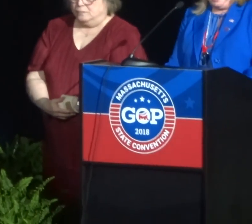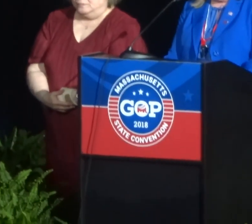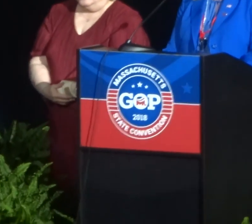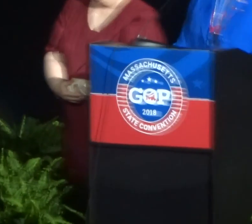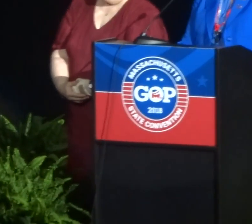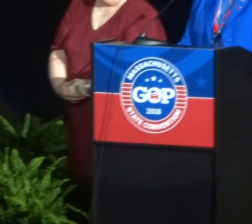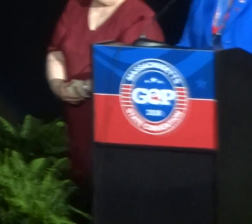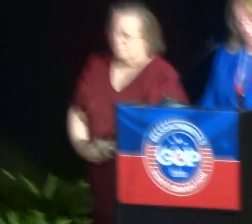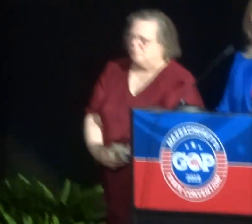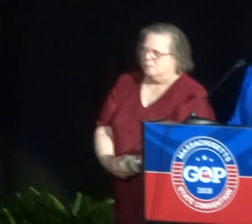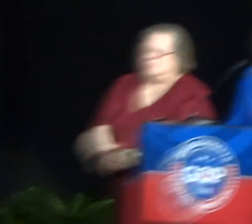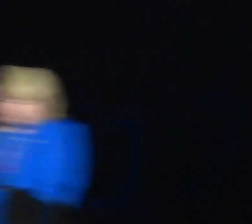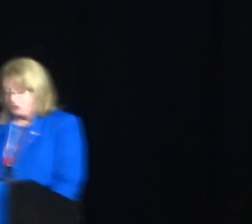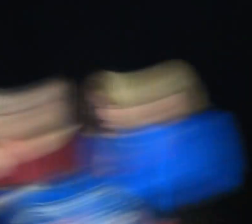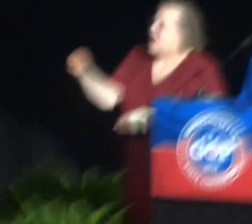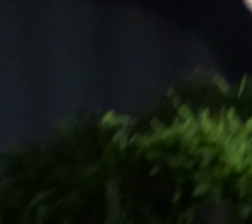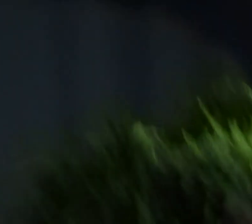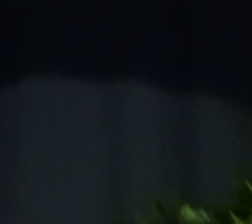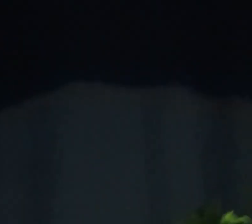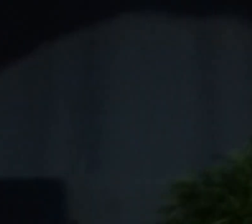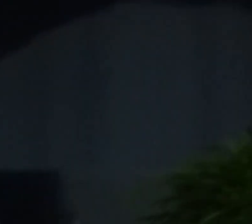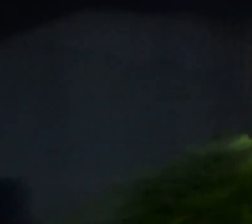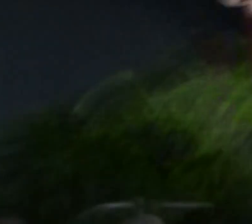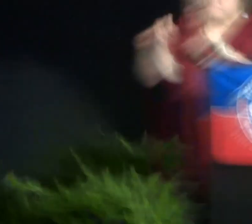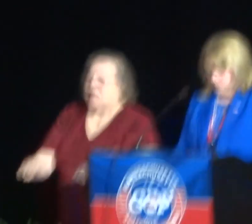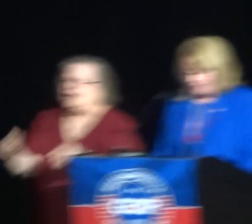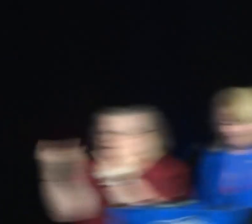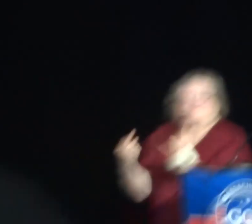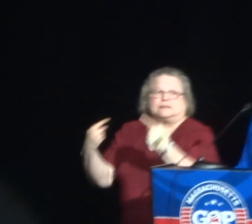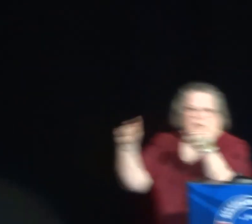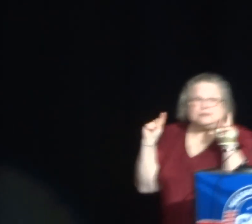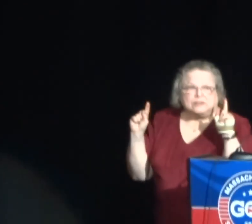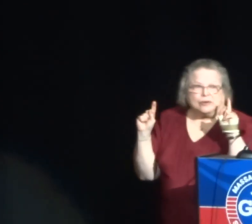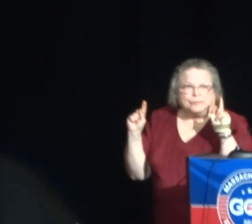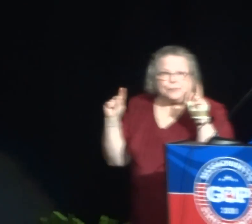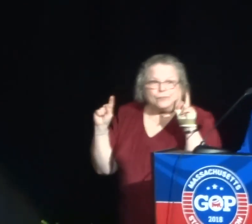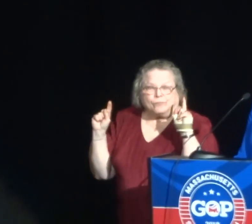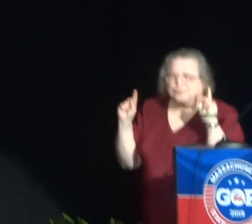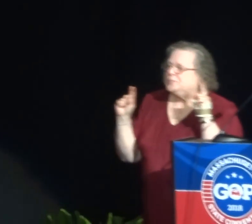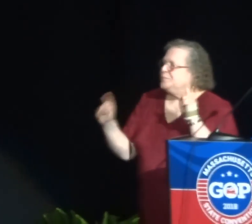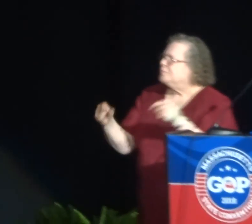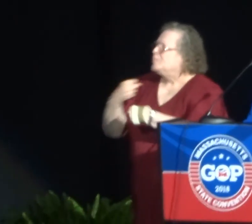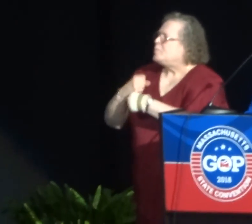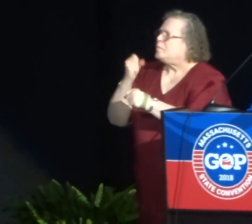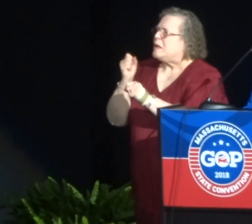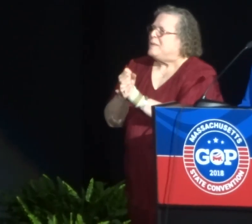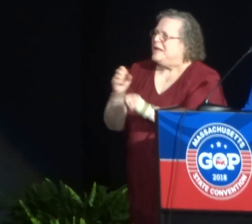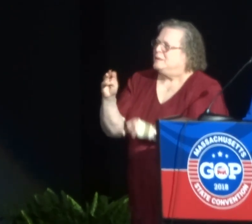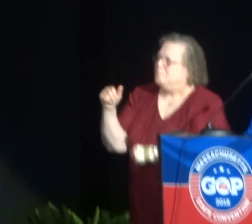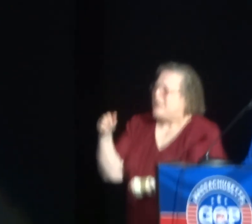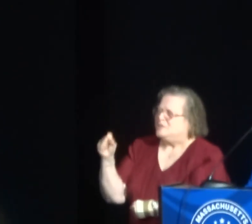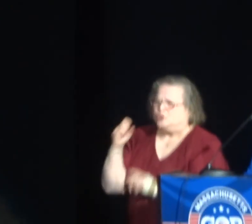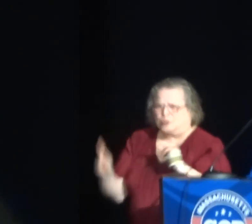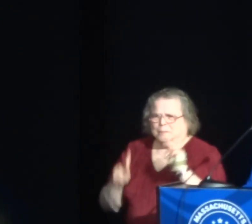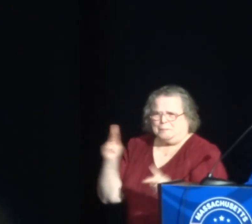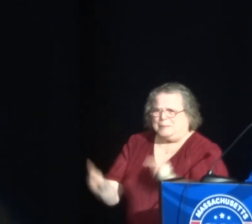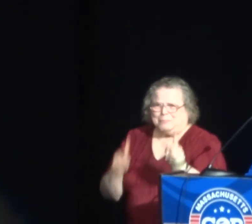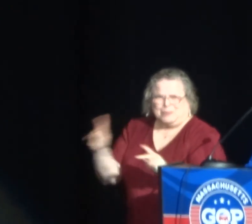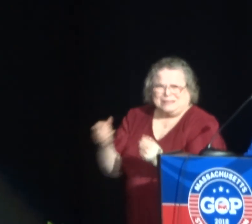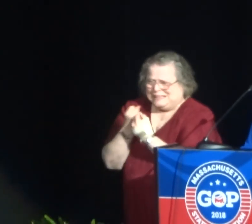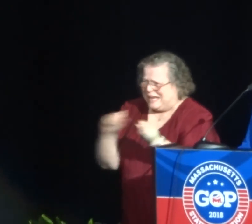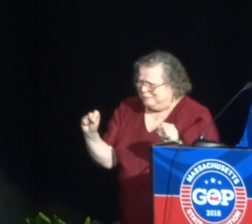Good choice for speaker. He has a track record to do so successfully. Jeff has made the safety of Massachusetts citizens his